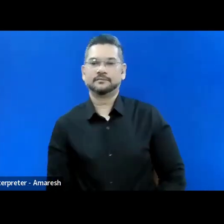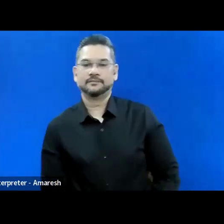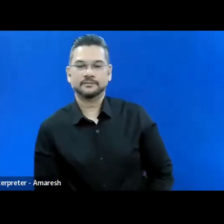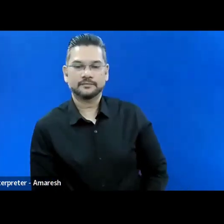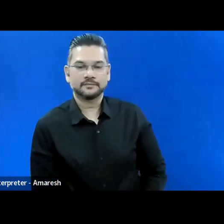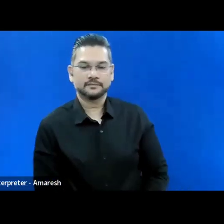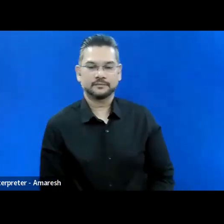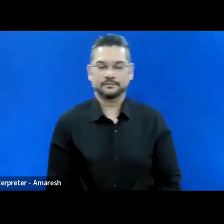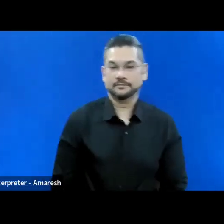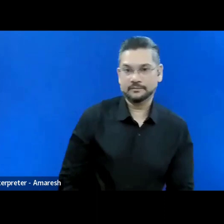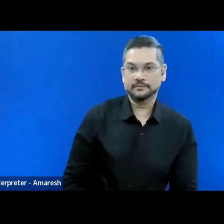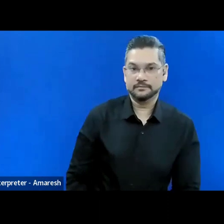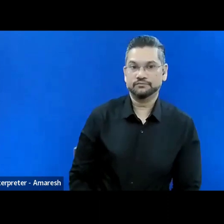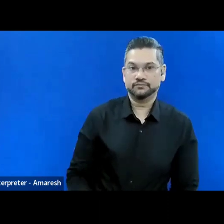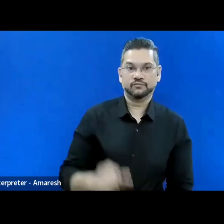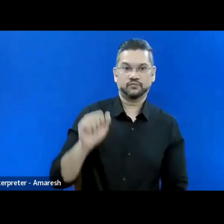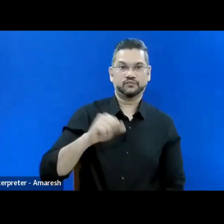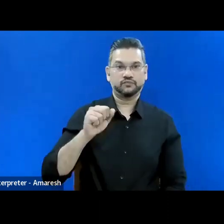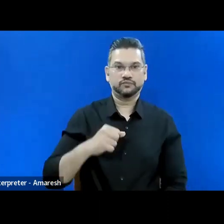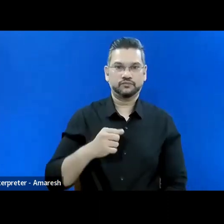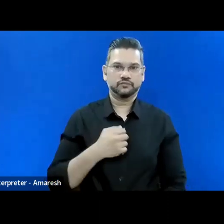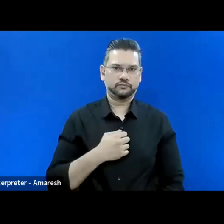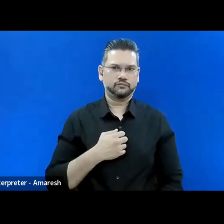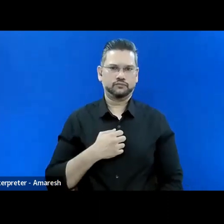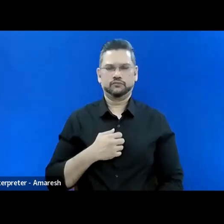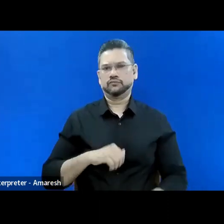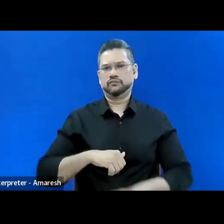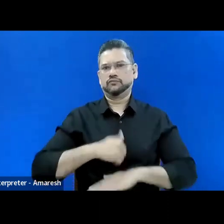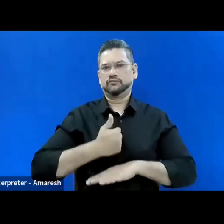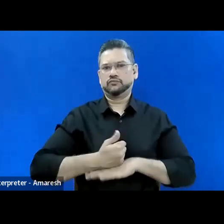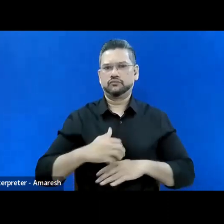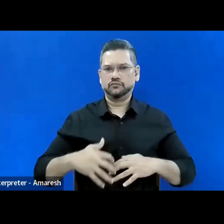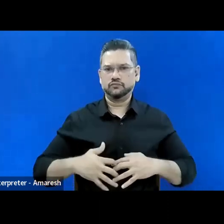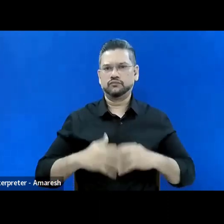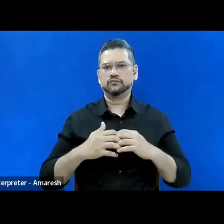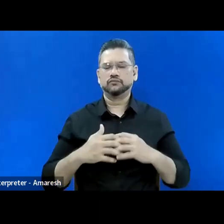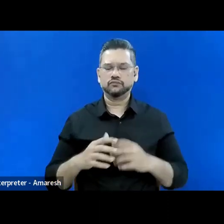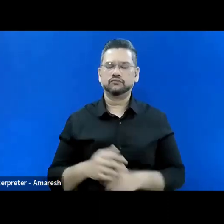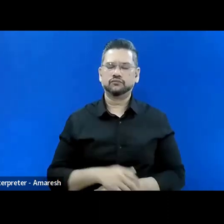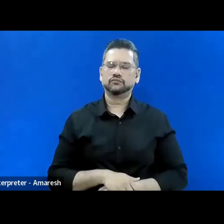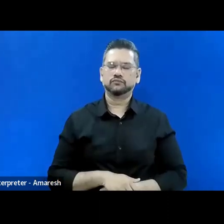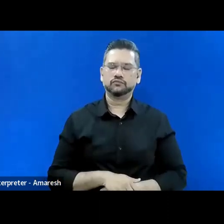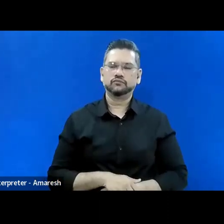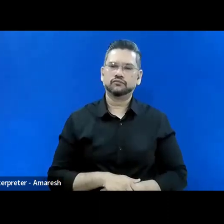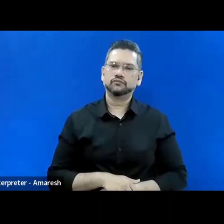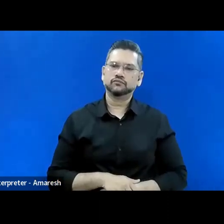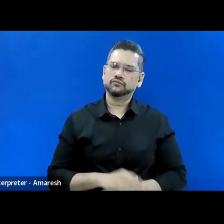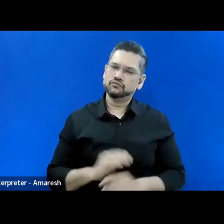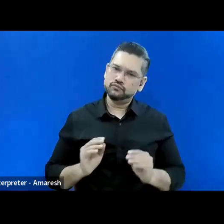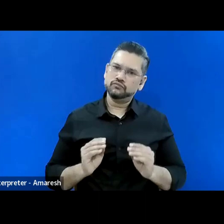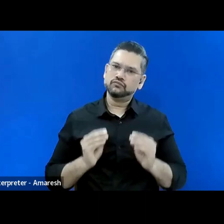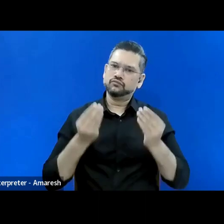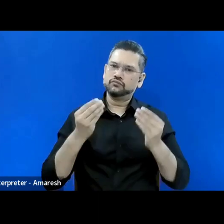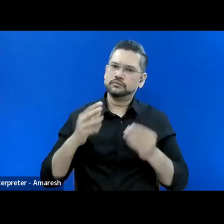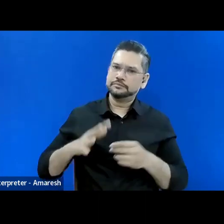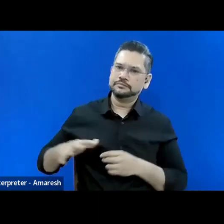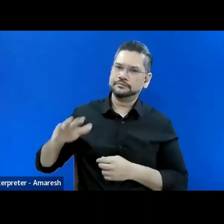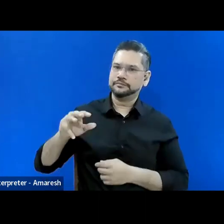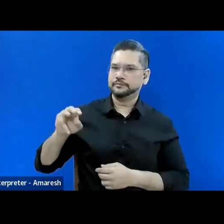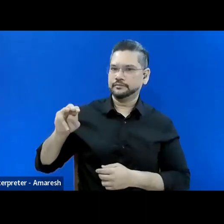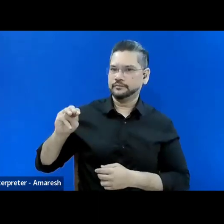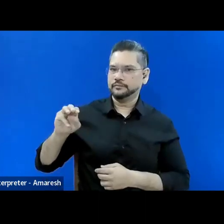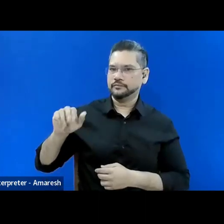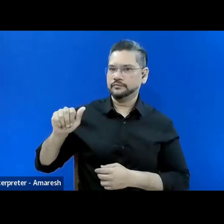we started as a collective for young LGBTI individuals in Manipur, in the northeast part of